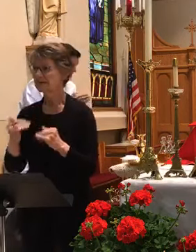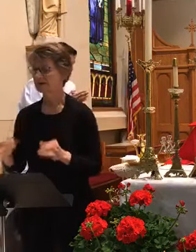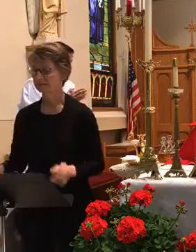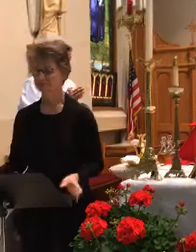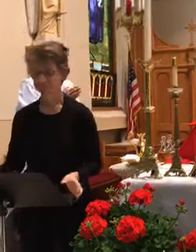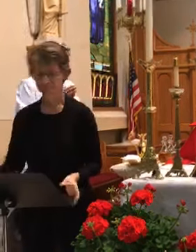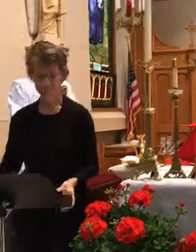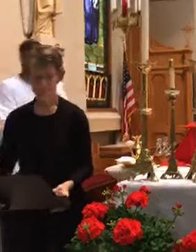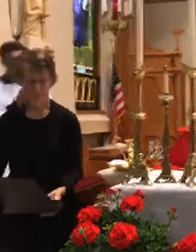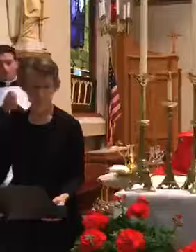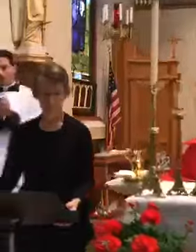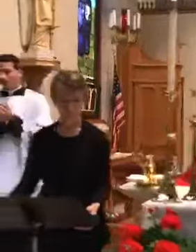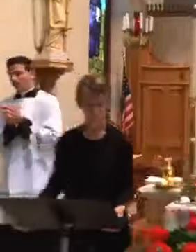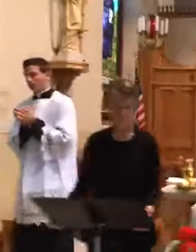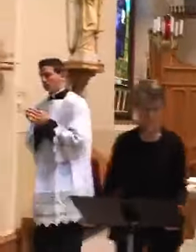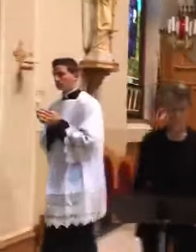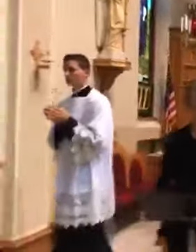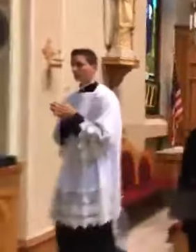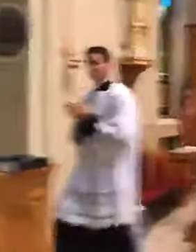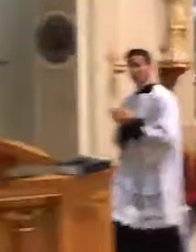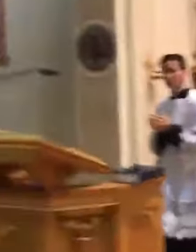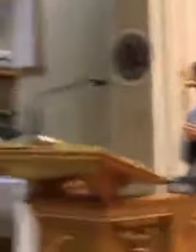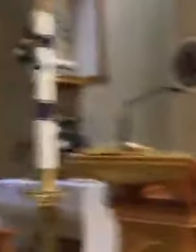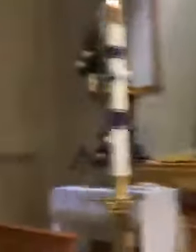our scripture readings.